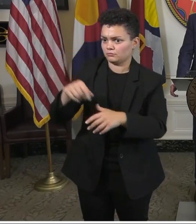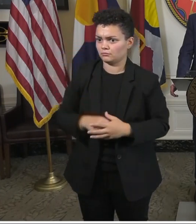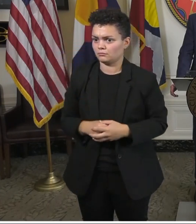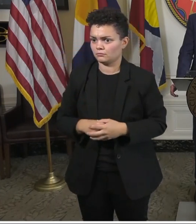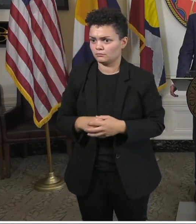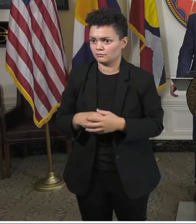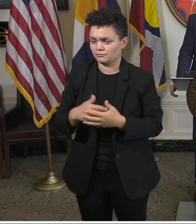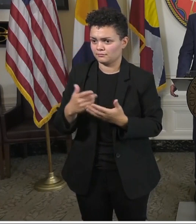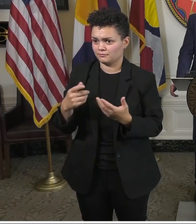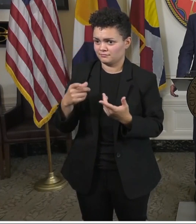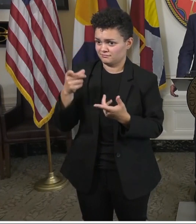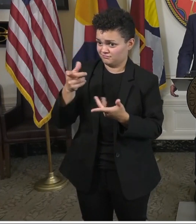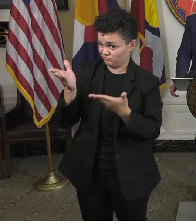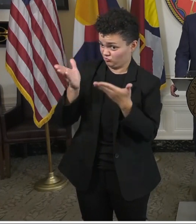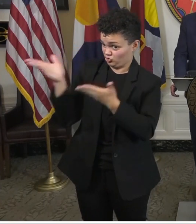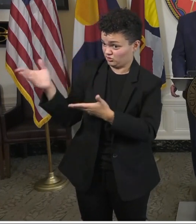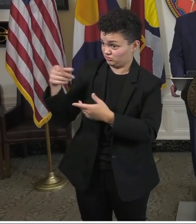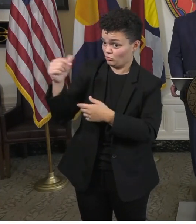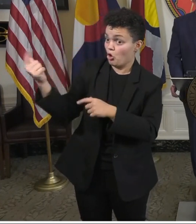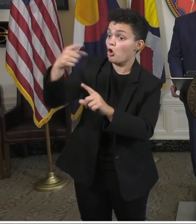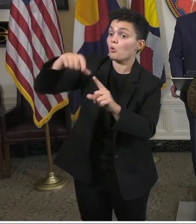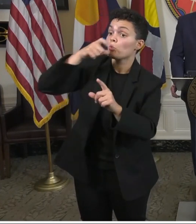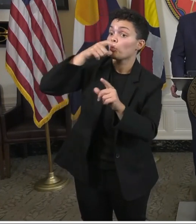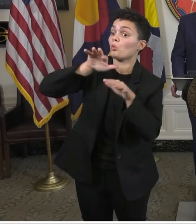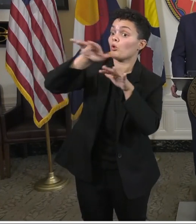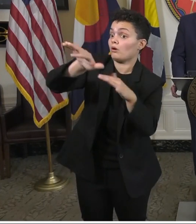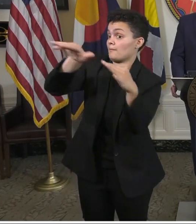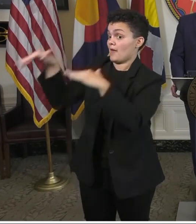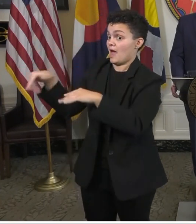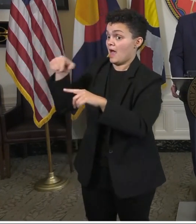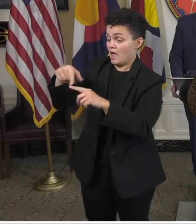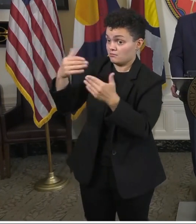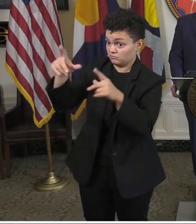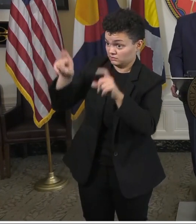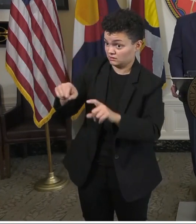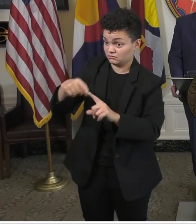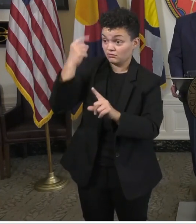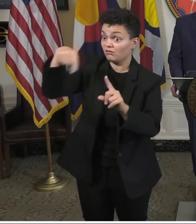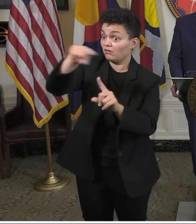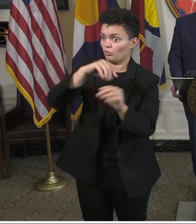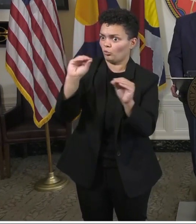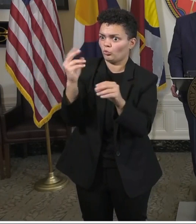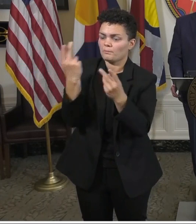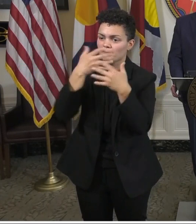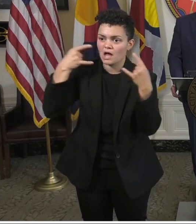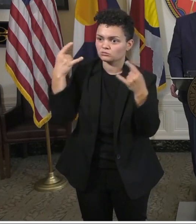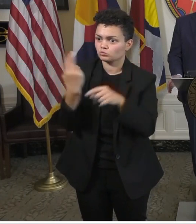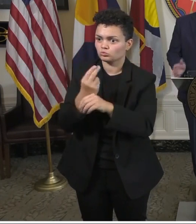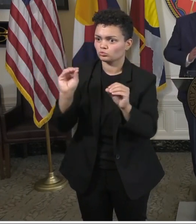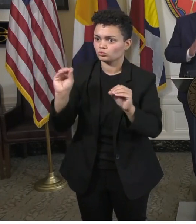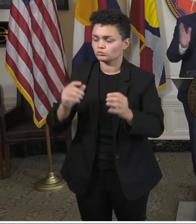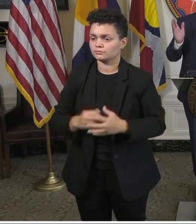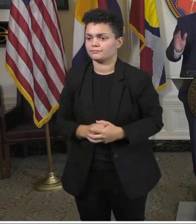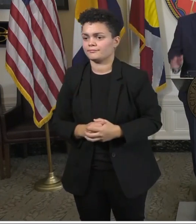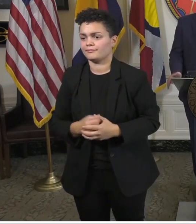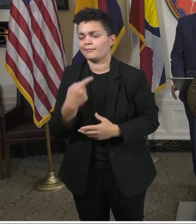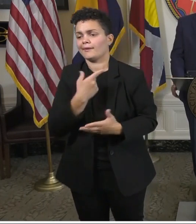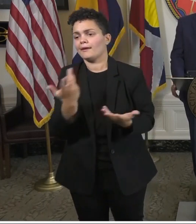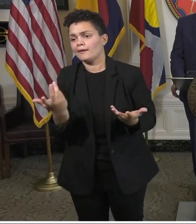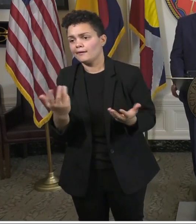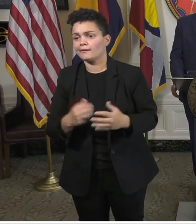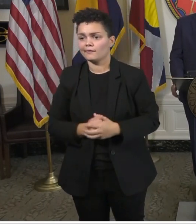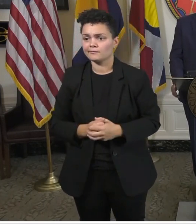many masks there? Yeah, you know, Rick, I appreciate your question. I think before I make a decision, just like many decisions